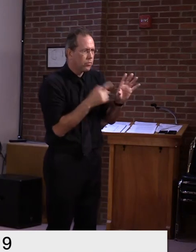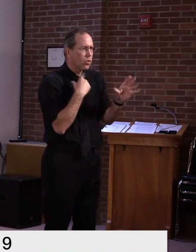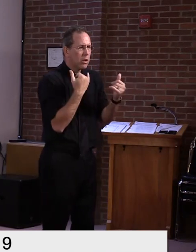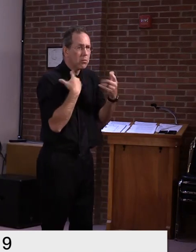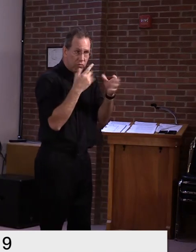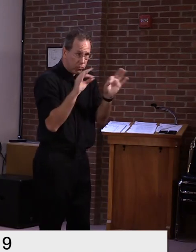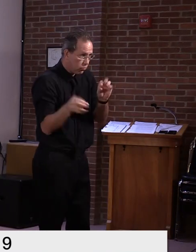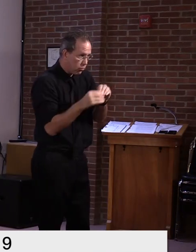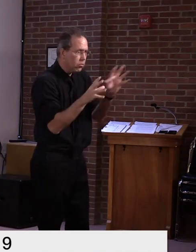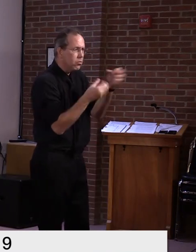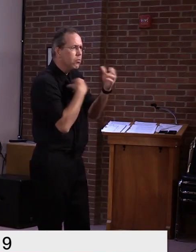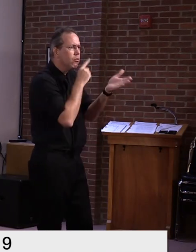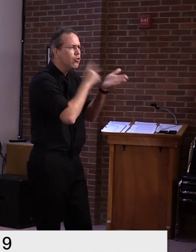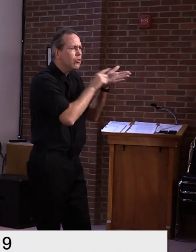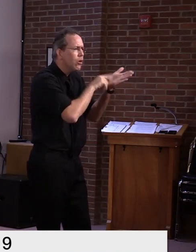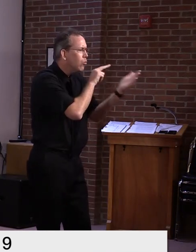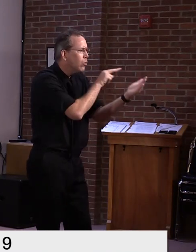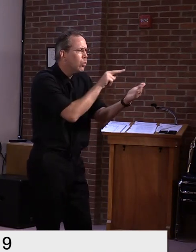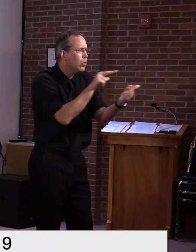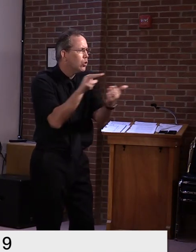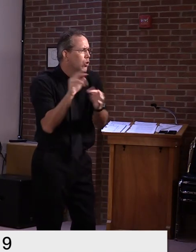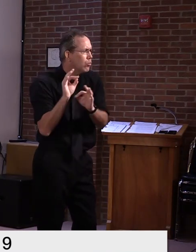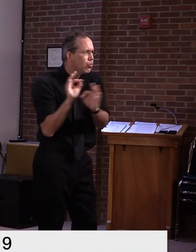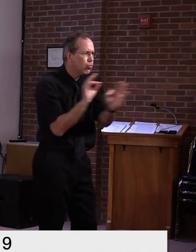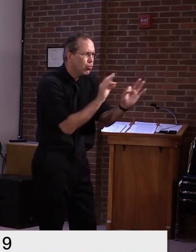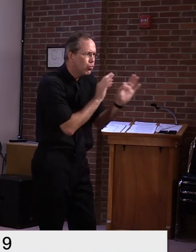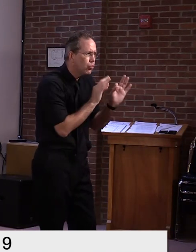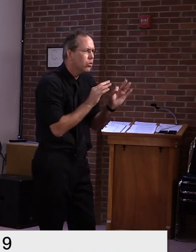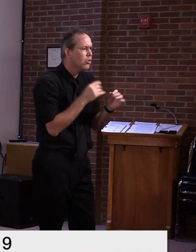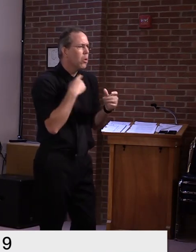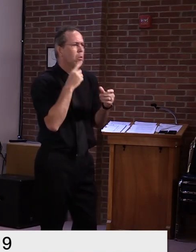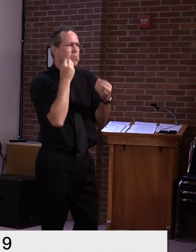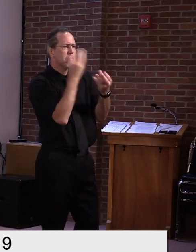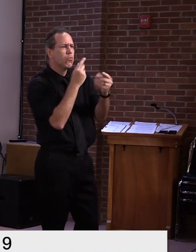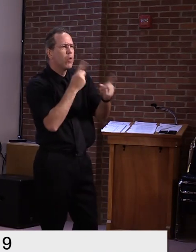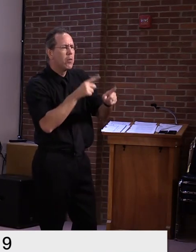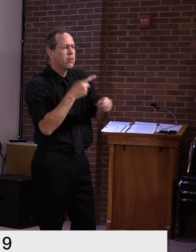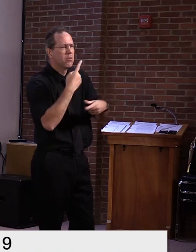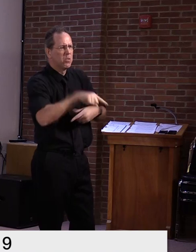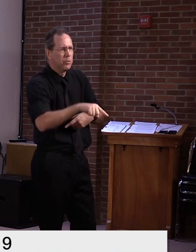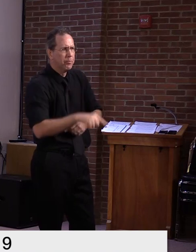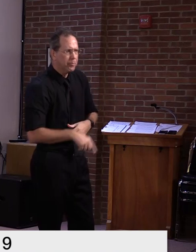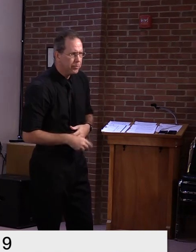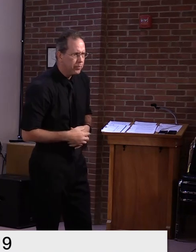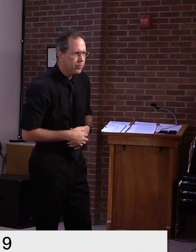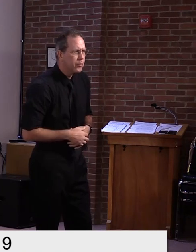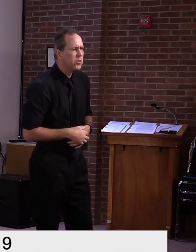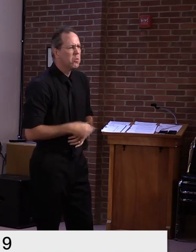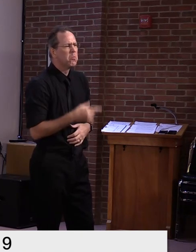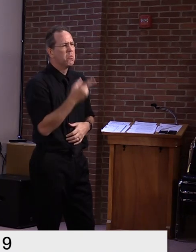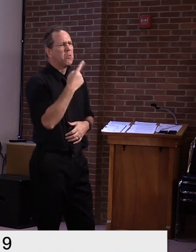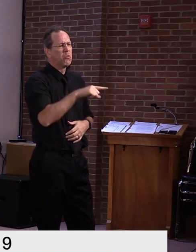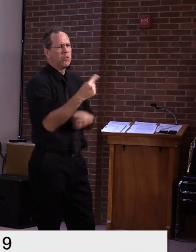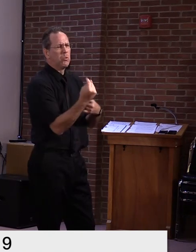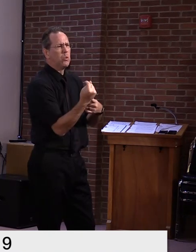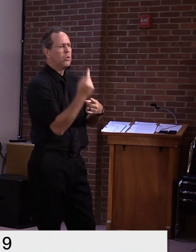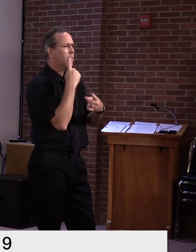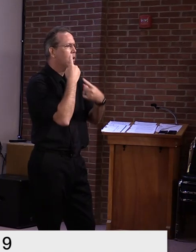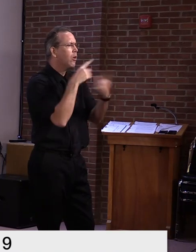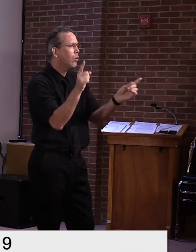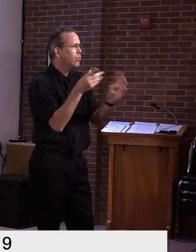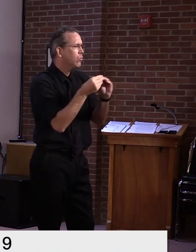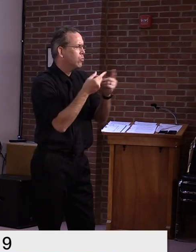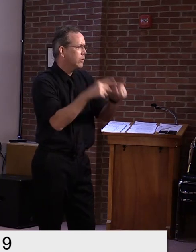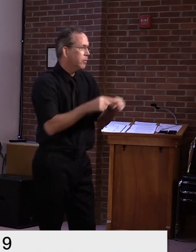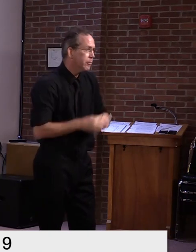be anticipated to be announced early next week, probably at the next press conference on Tuesday. This is